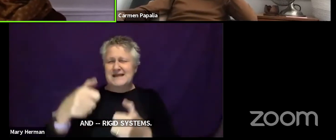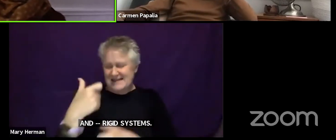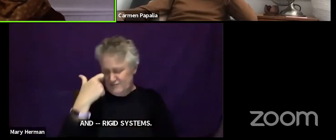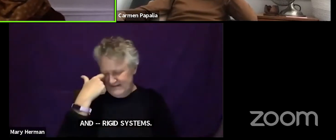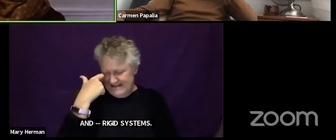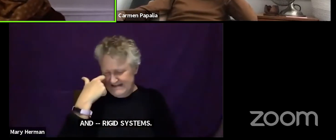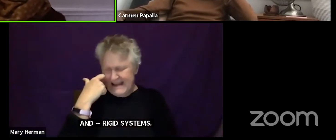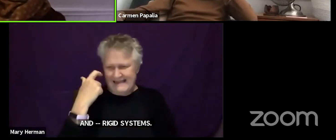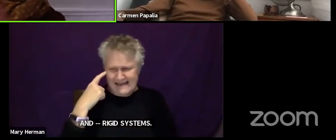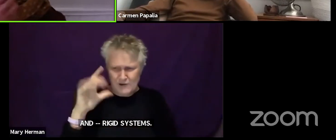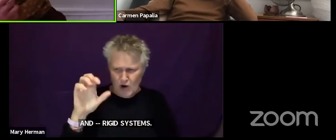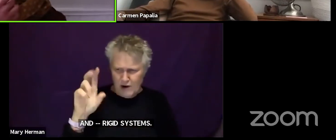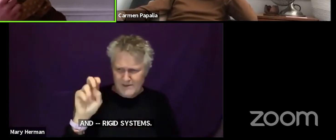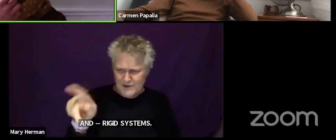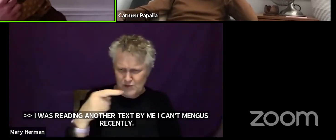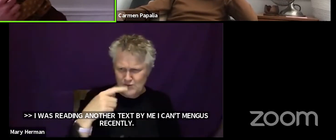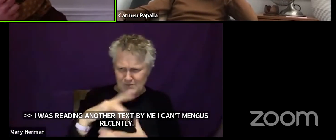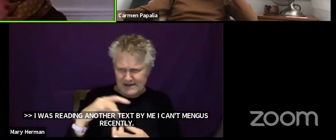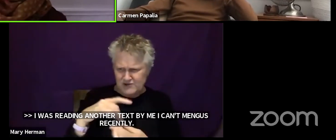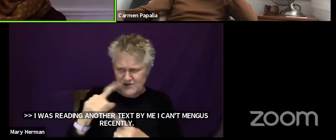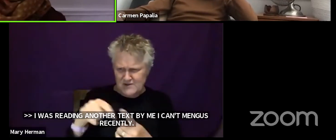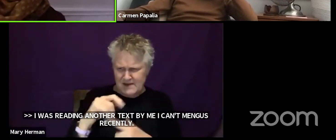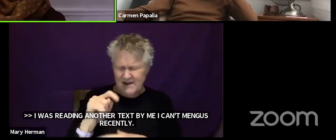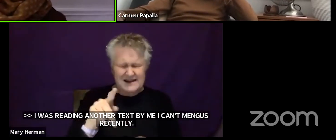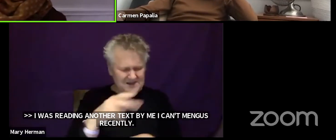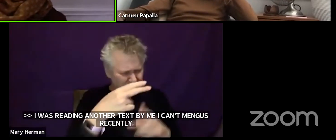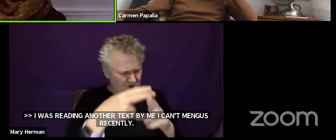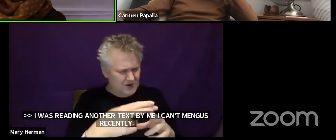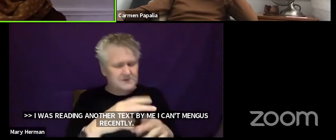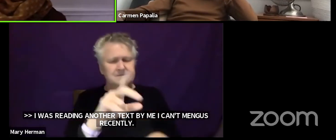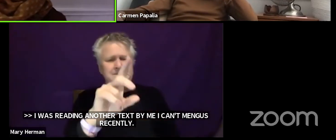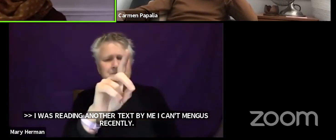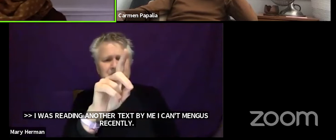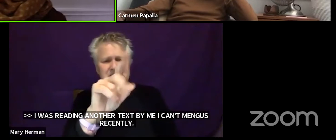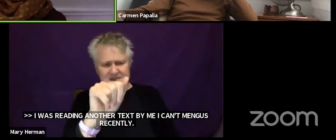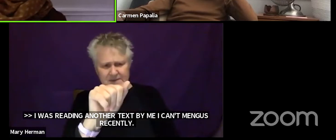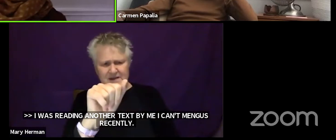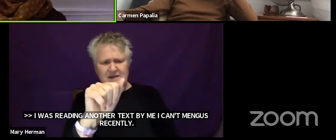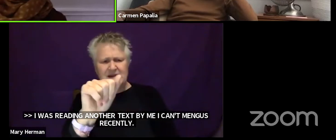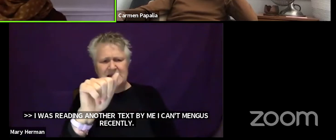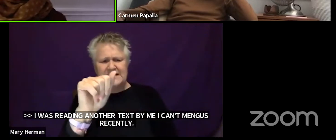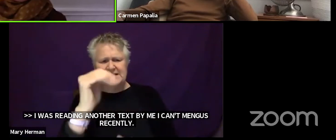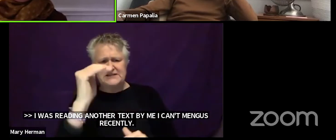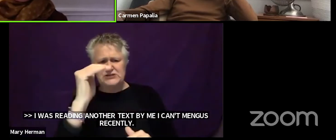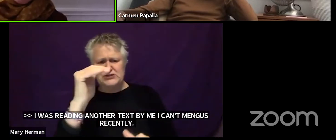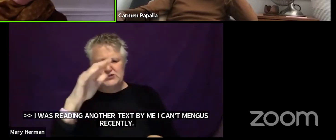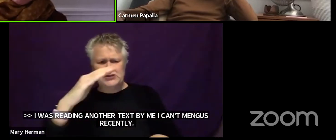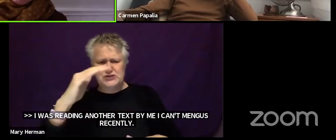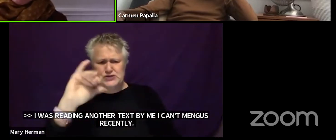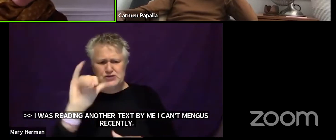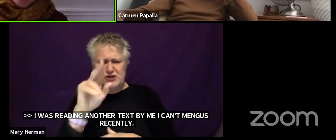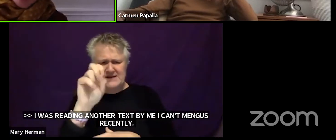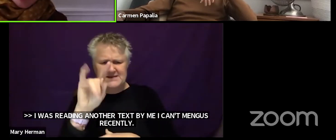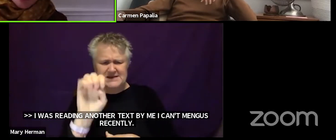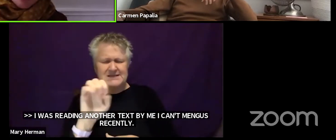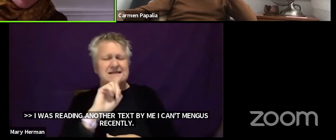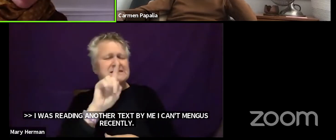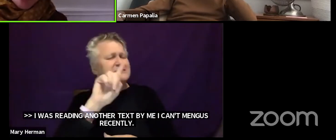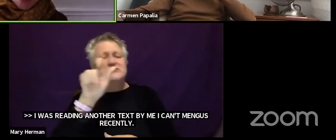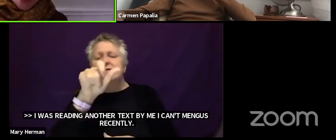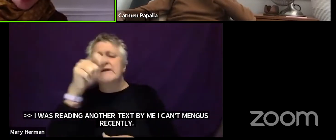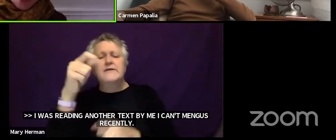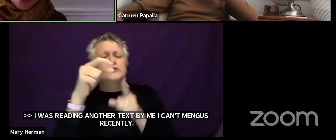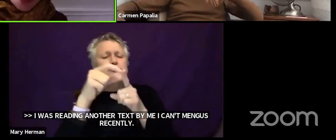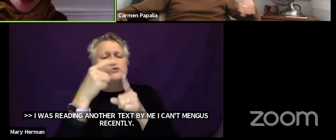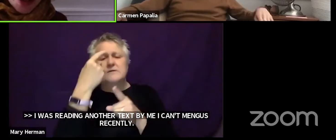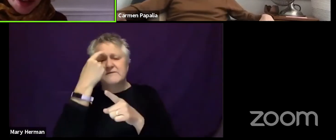to Carmen, and I think it's called Disability Justice is Simply Another Term for Love. And